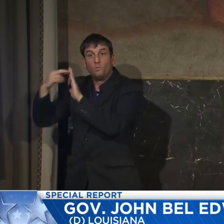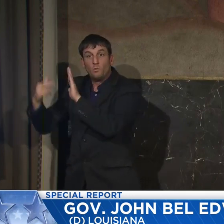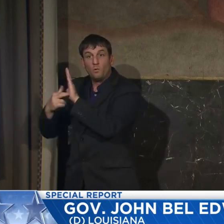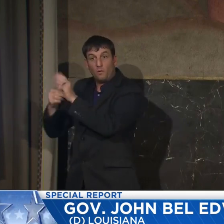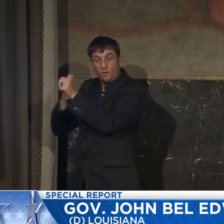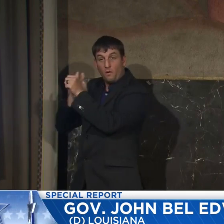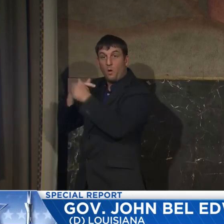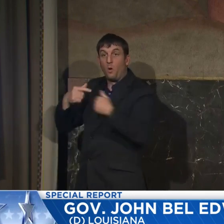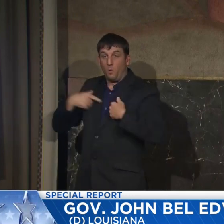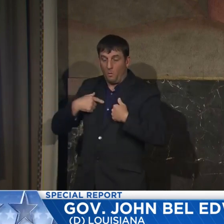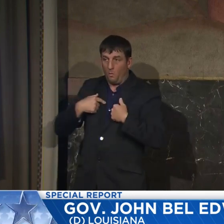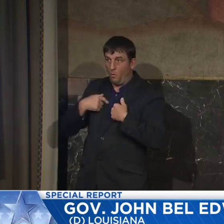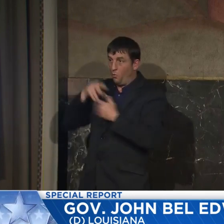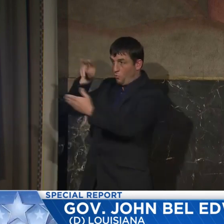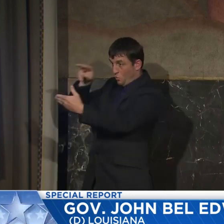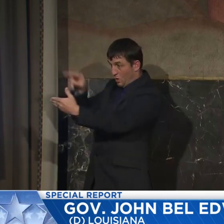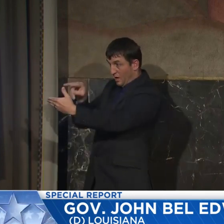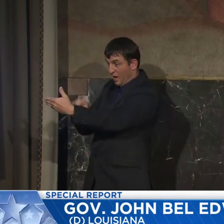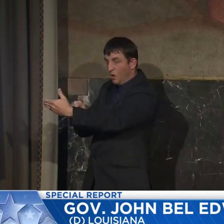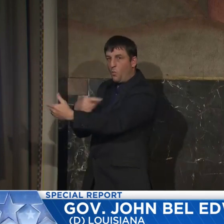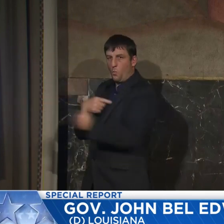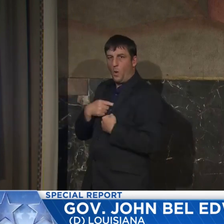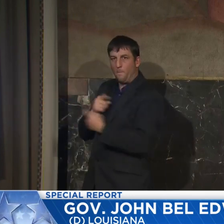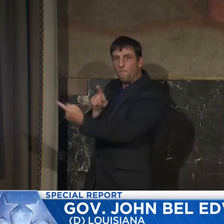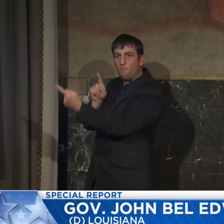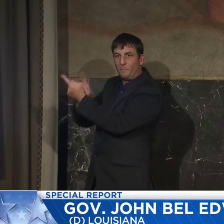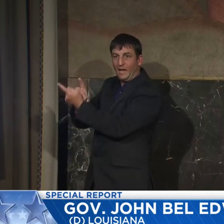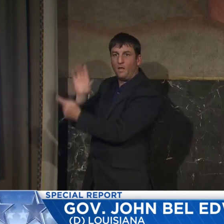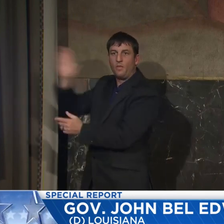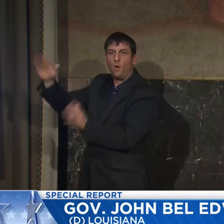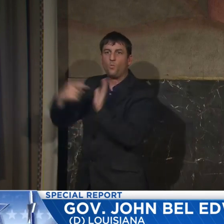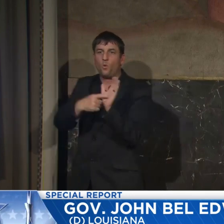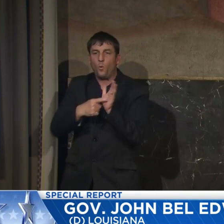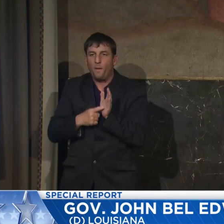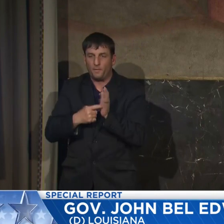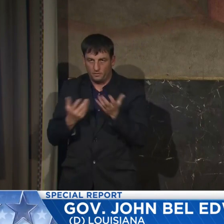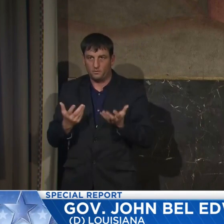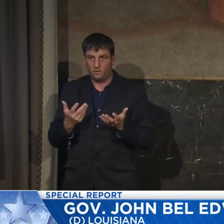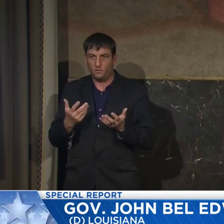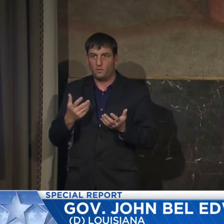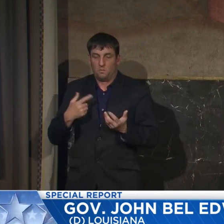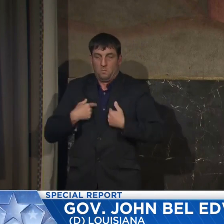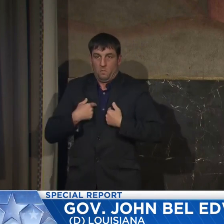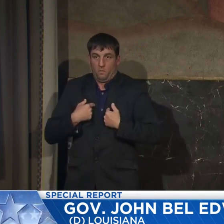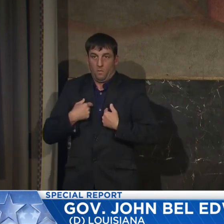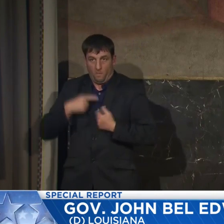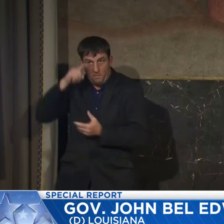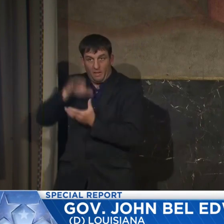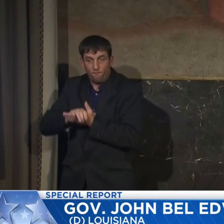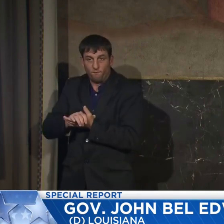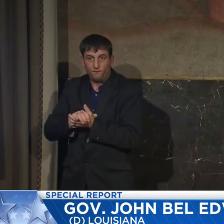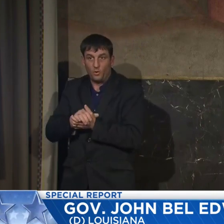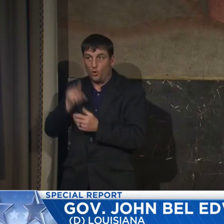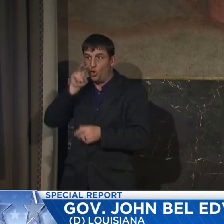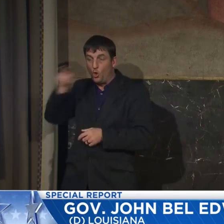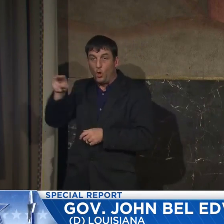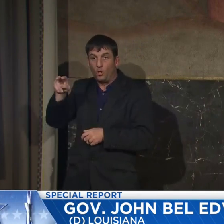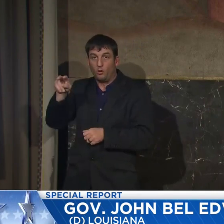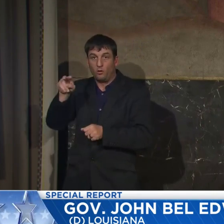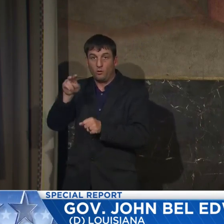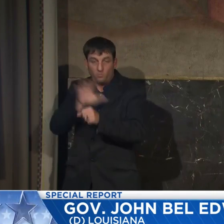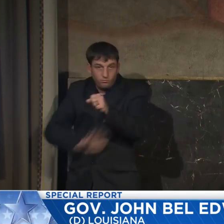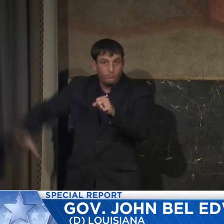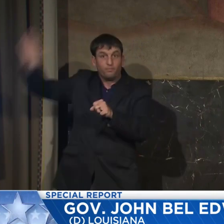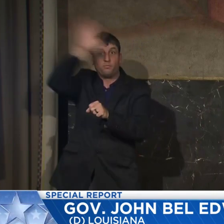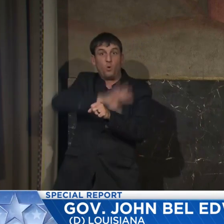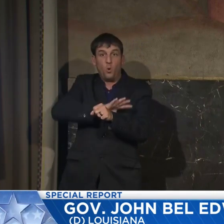1. And there's no doubt, whether you look at the information in Globo or by region, we're